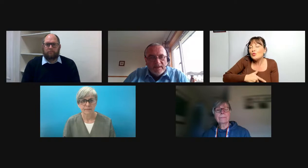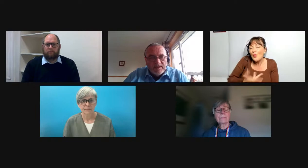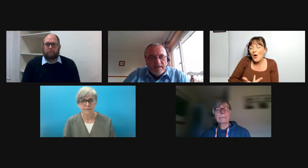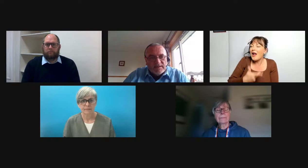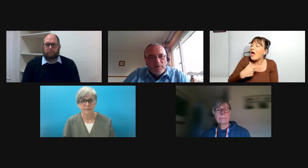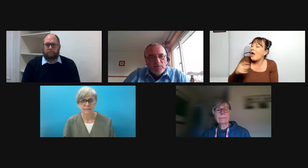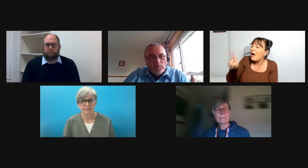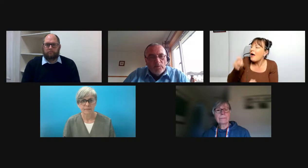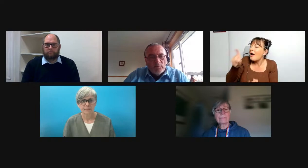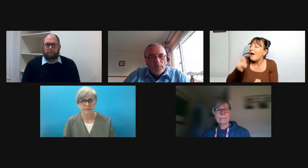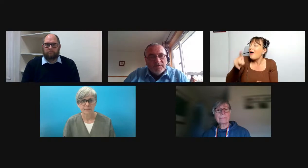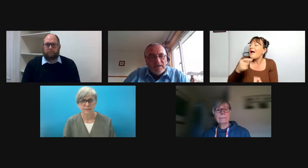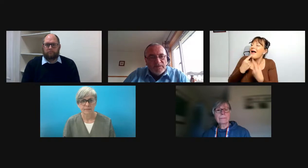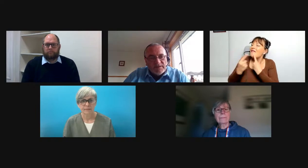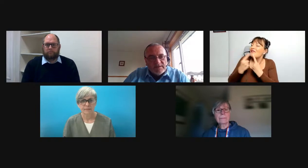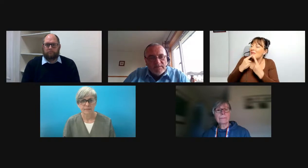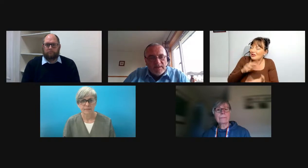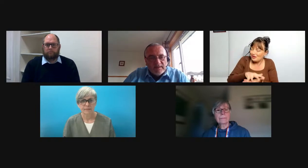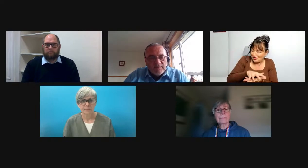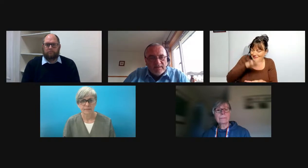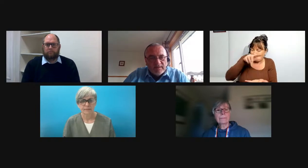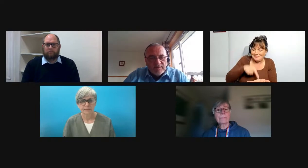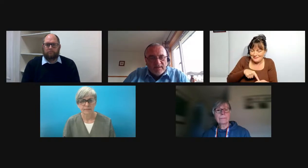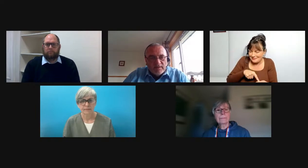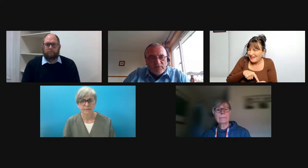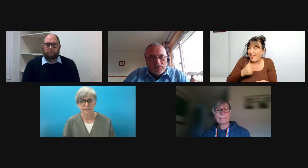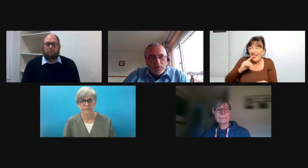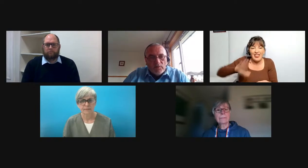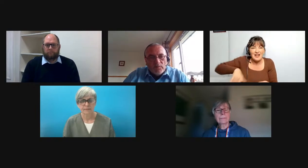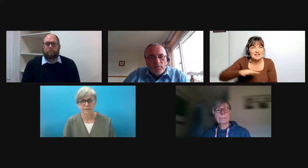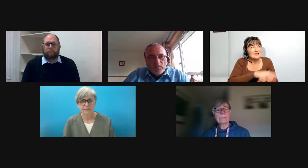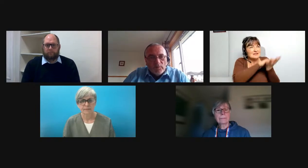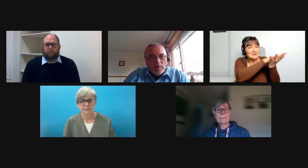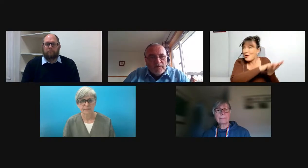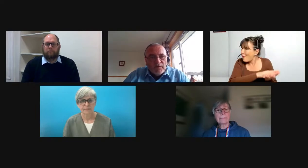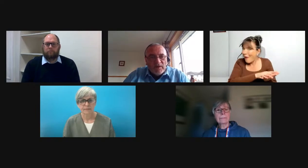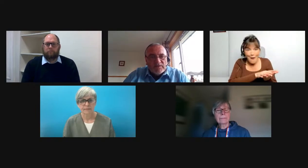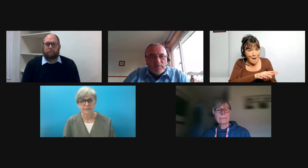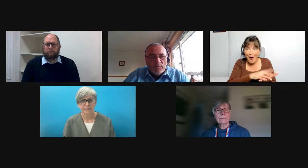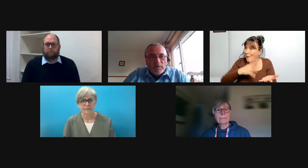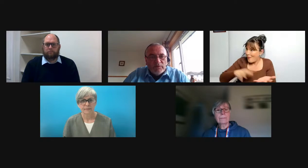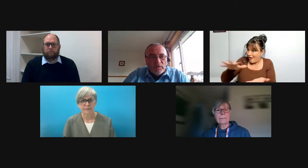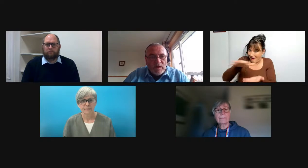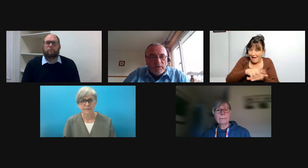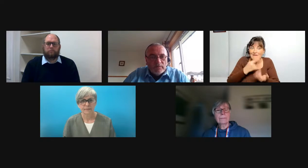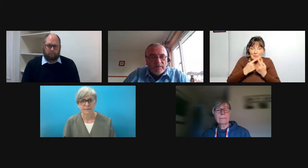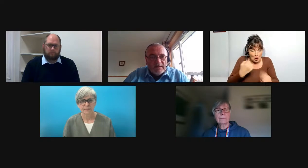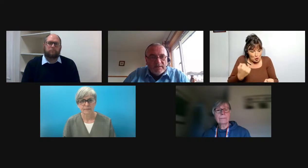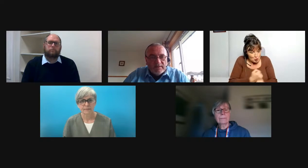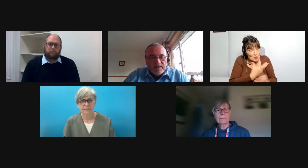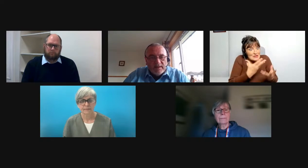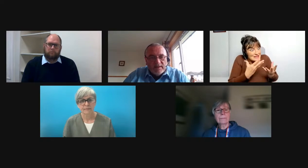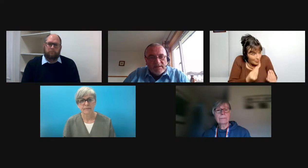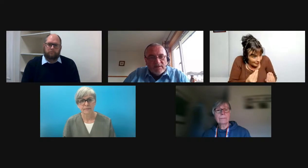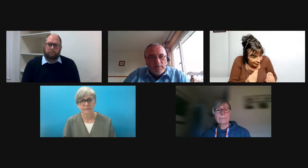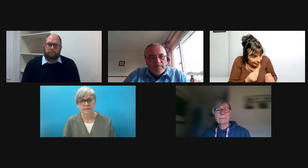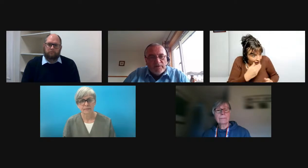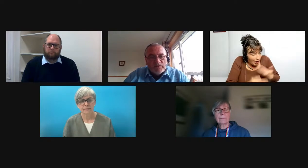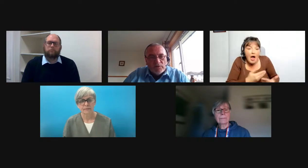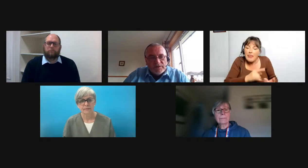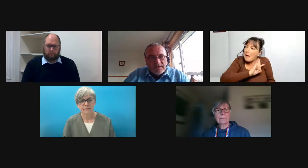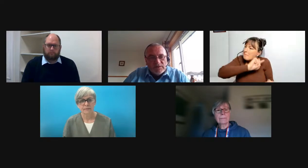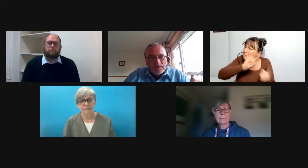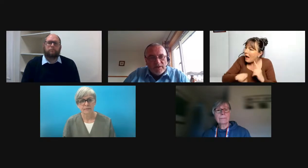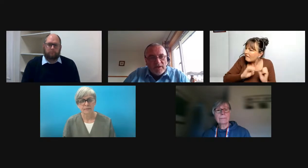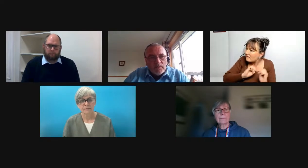important, it's about what difference is it making. So one of the things we will talk about later is a number